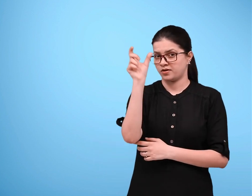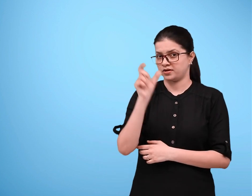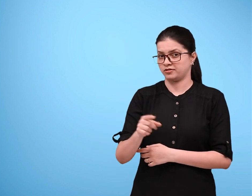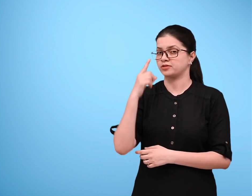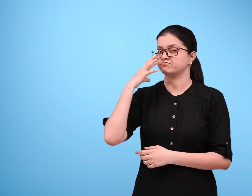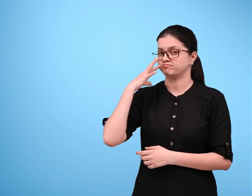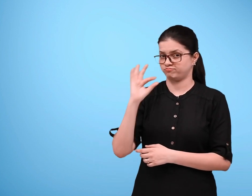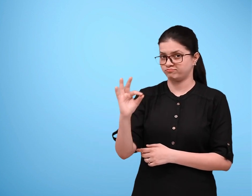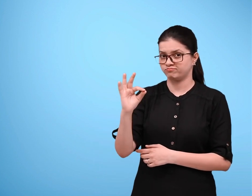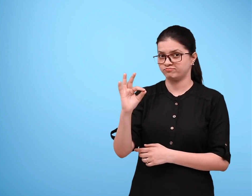Keywords: